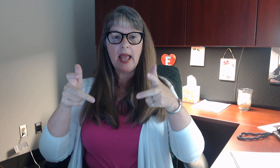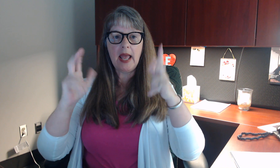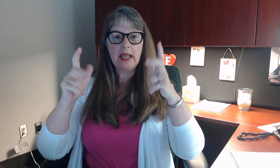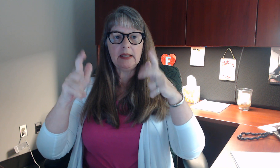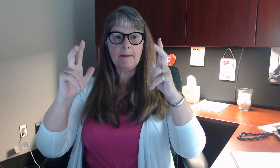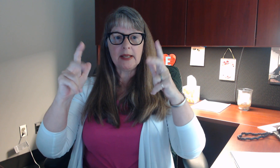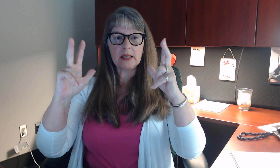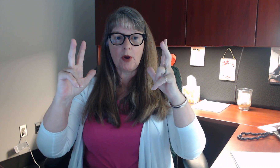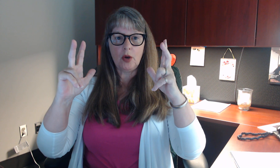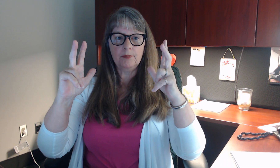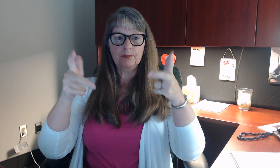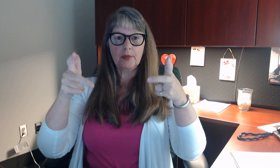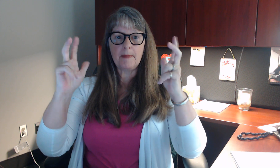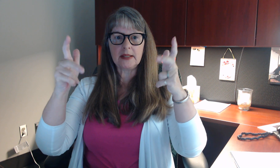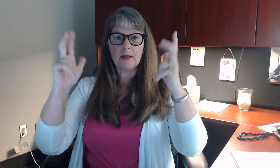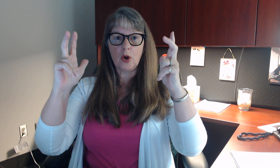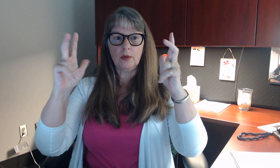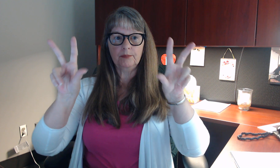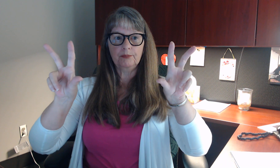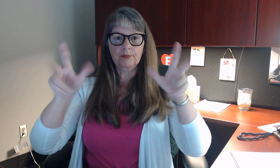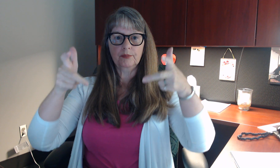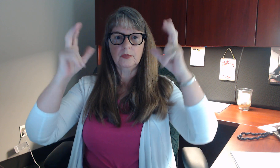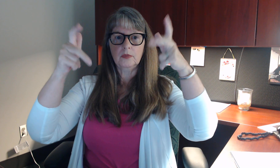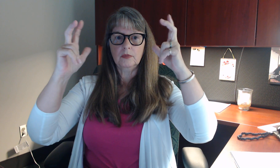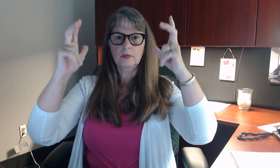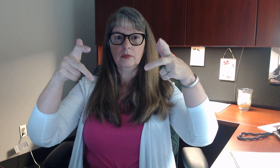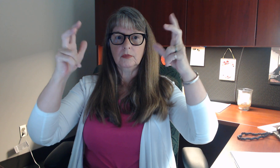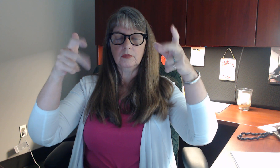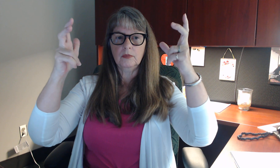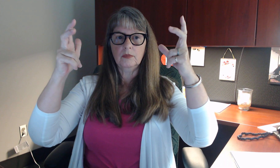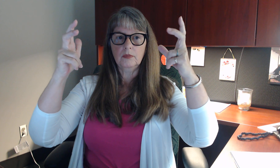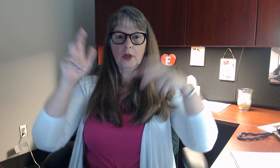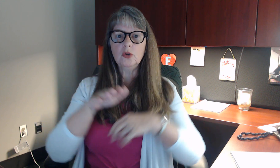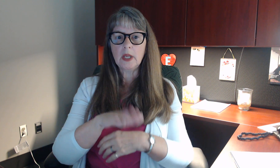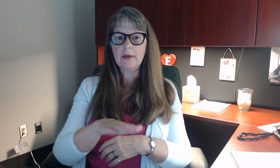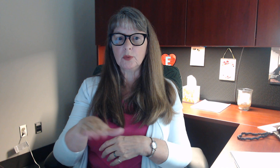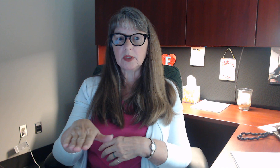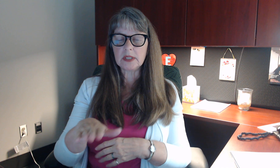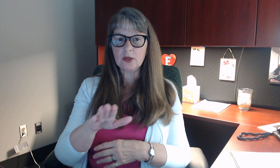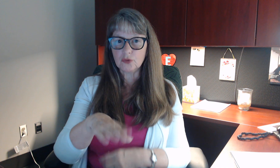and a basketball. You if you want to say